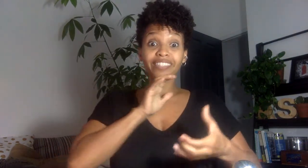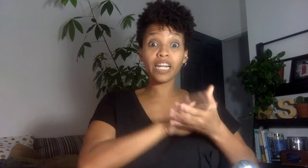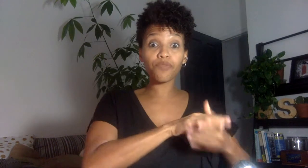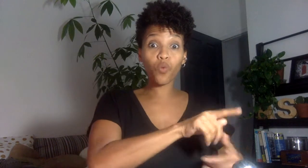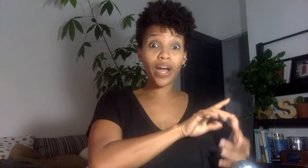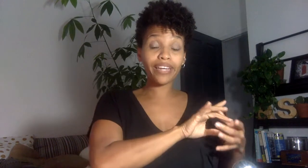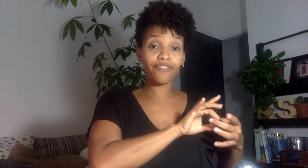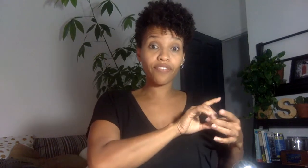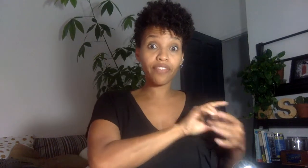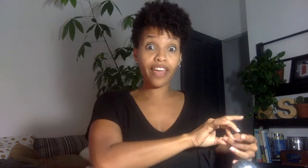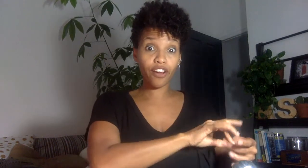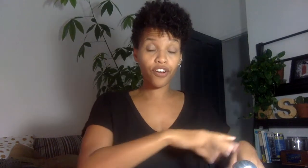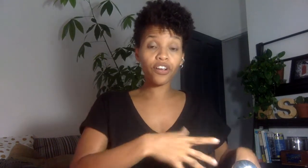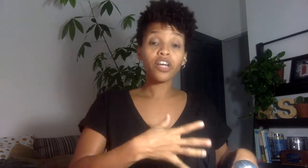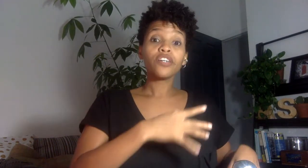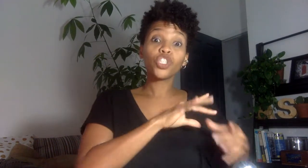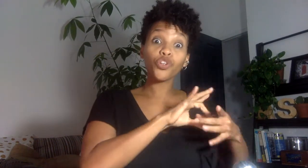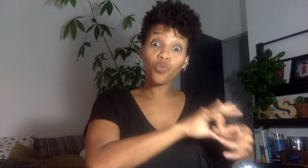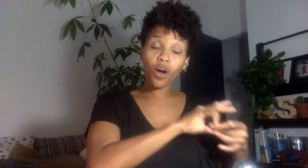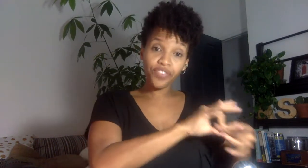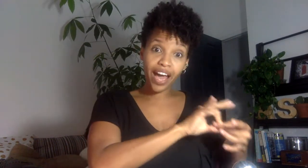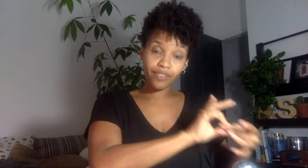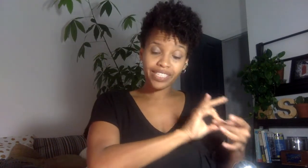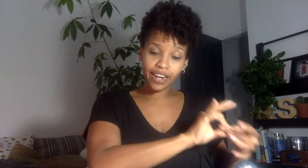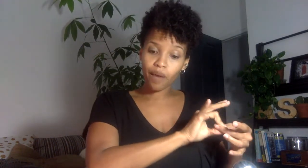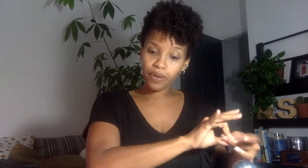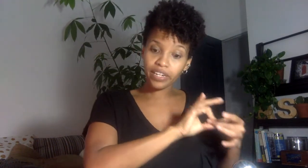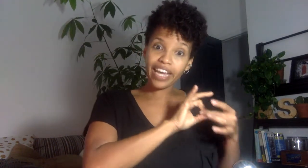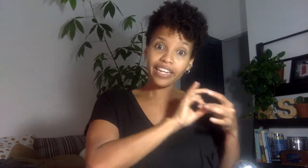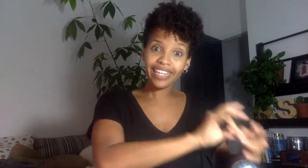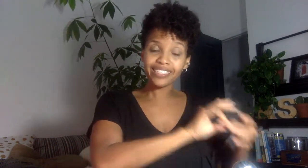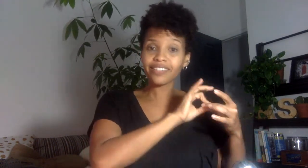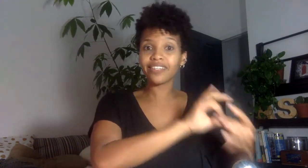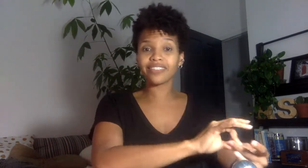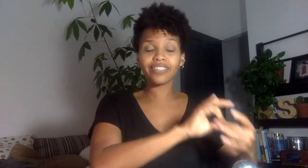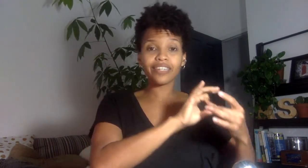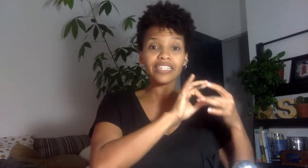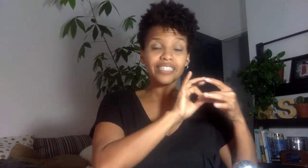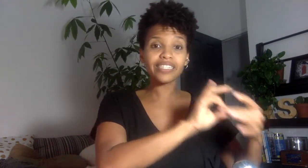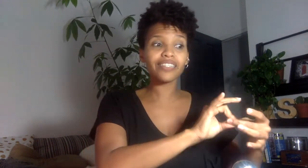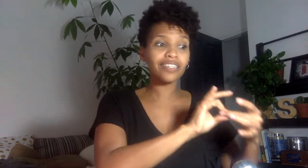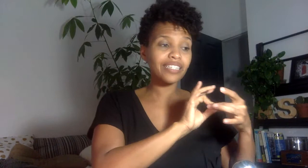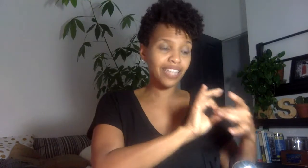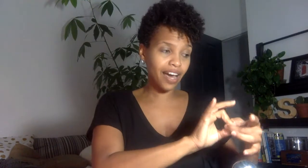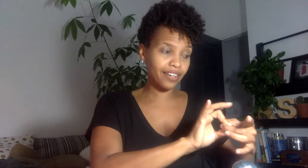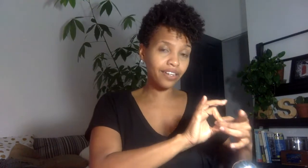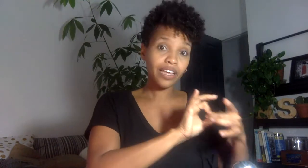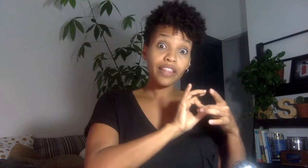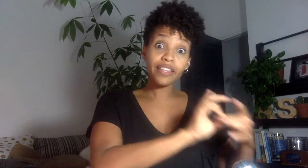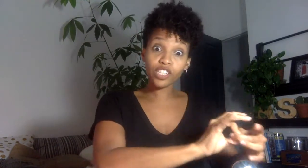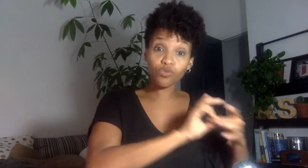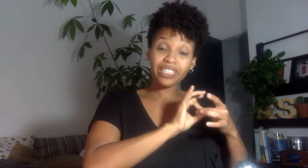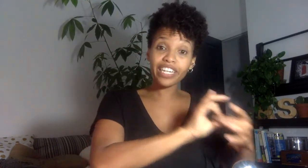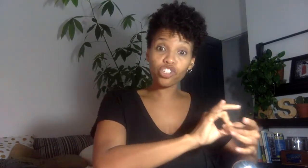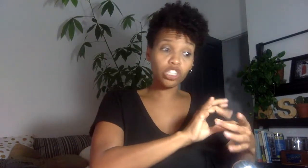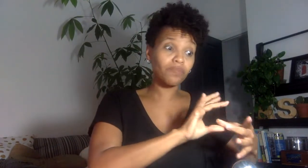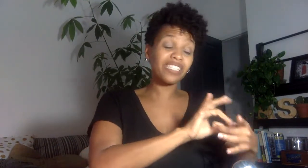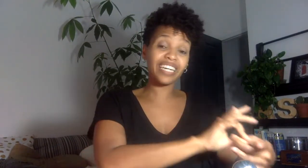up the wife there. So you'd want that set up and consistently sign this relationship, this